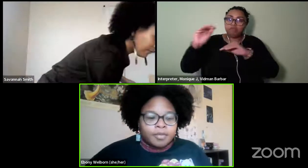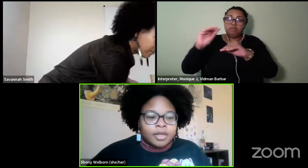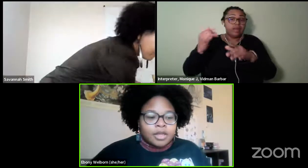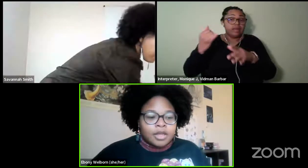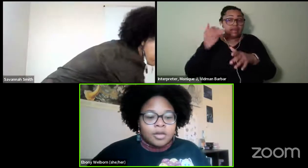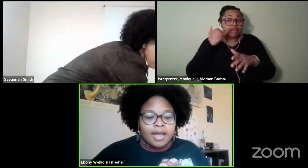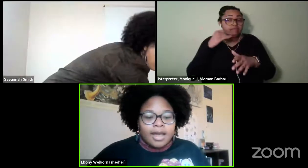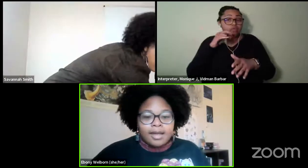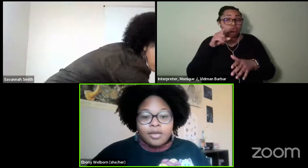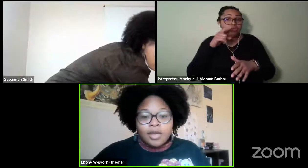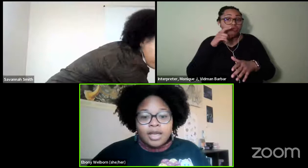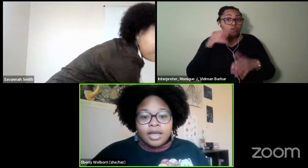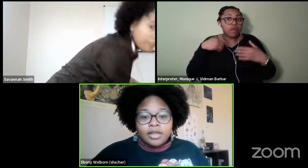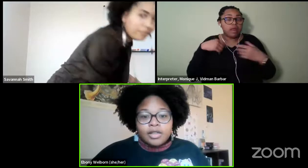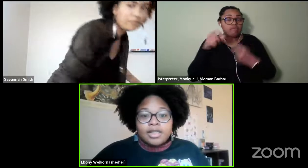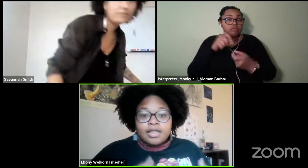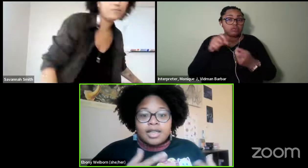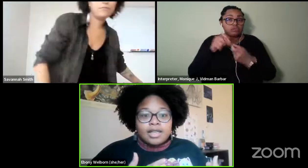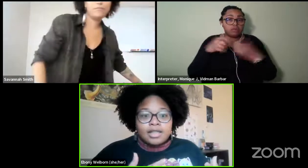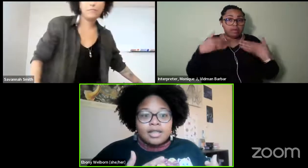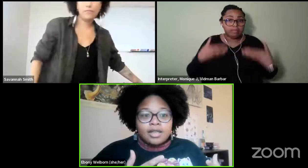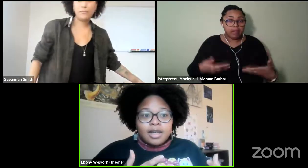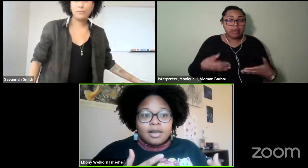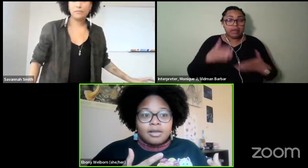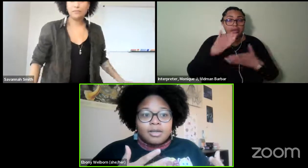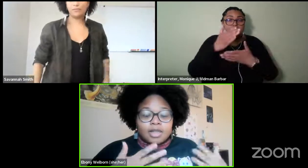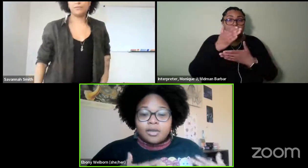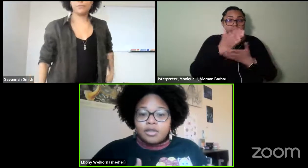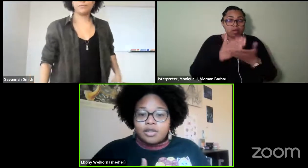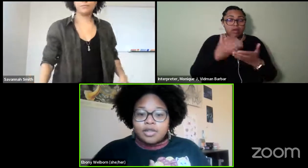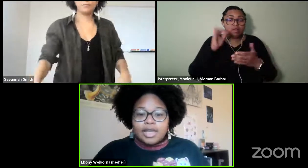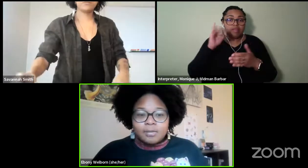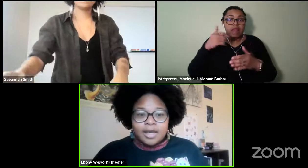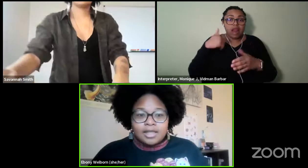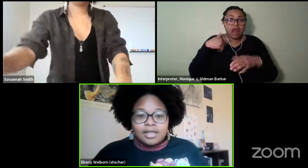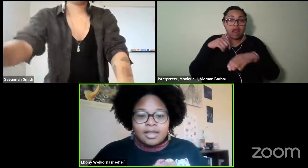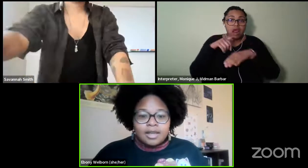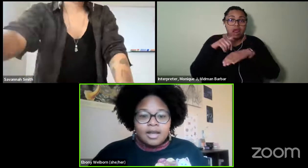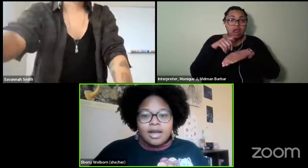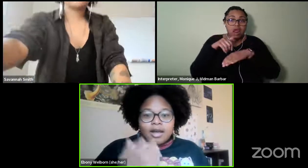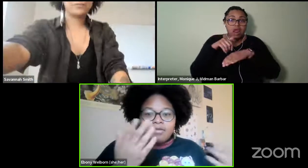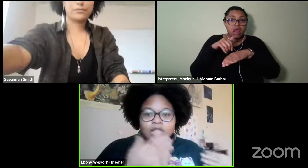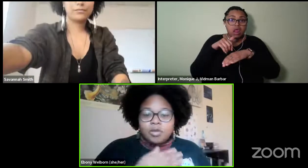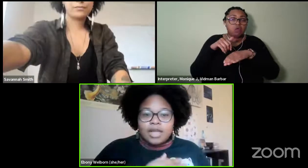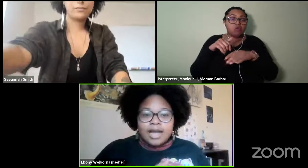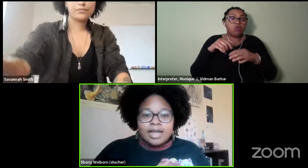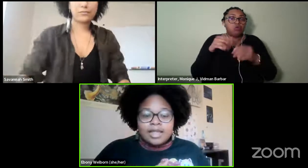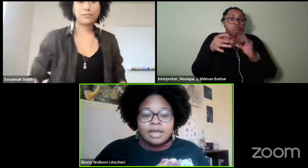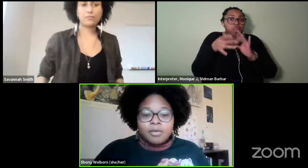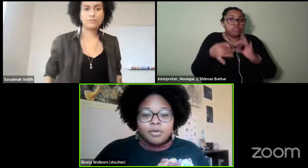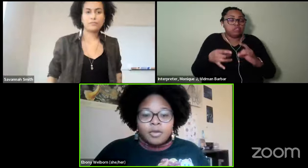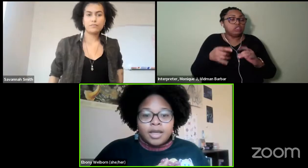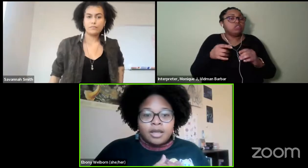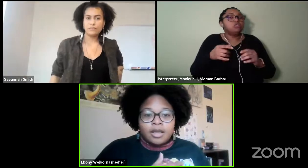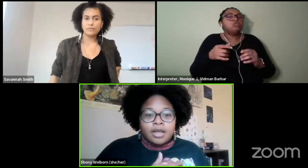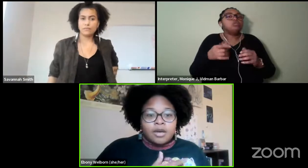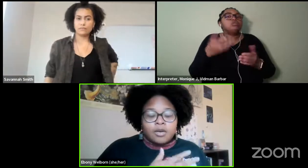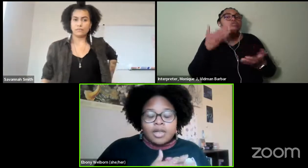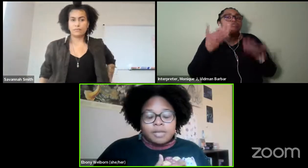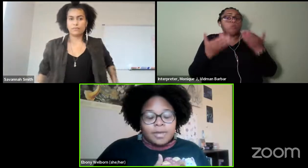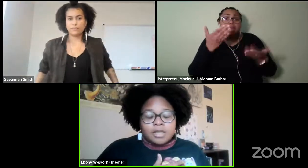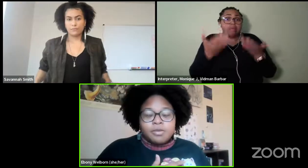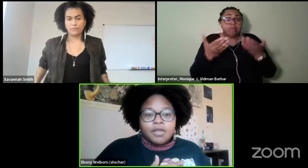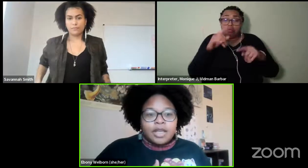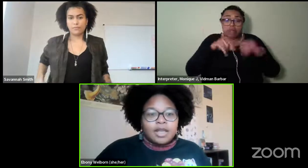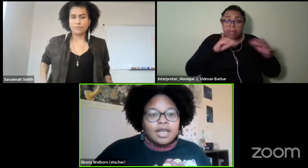out, know that you can either send signals to that space, visualize it moving